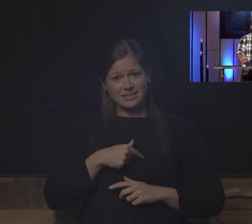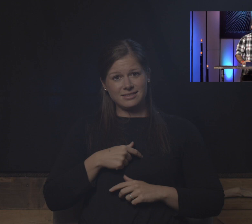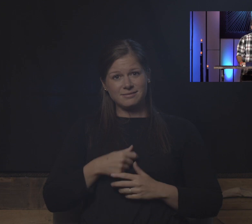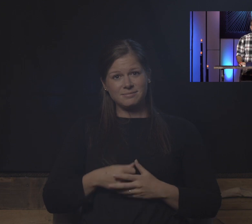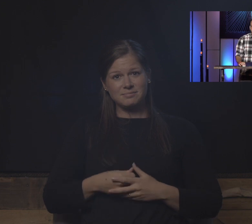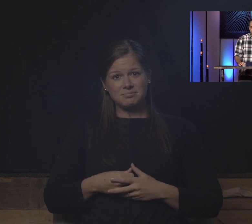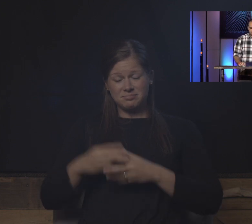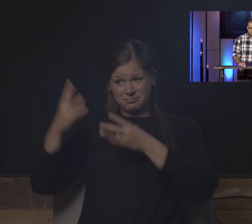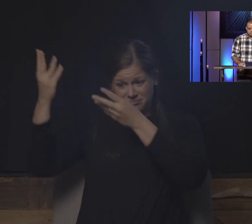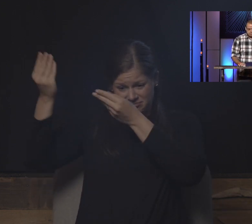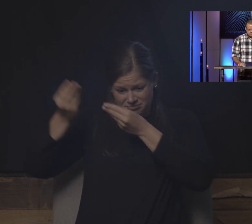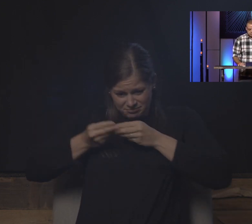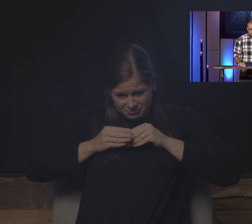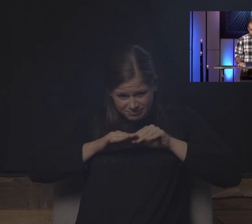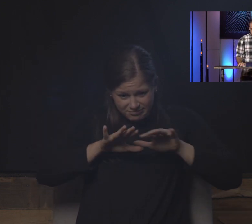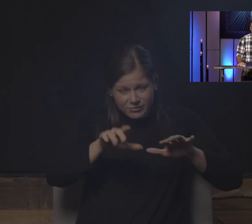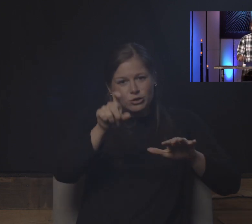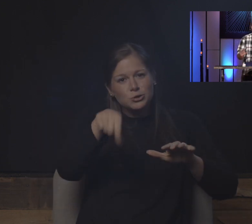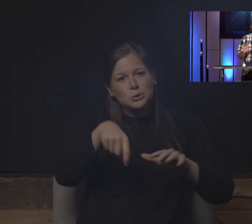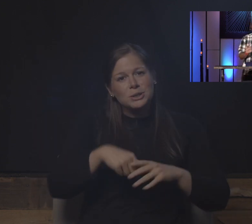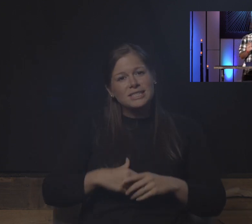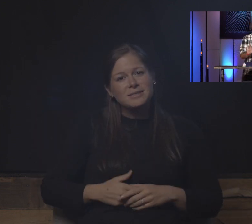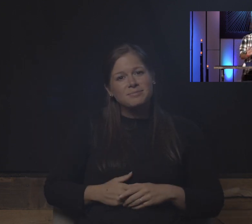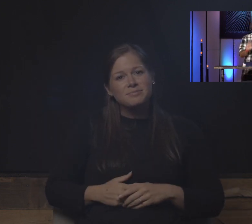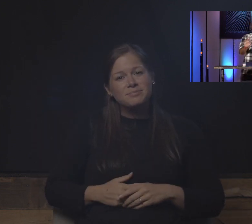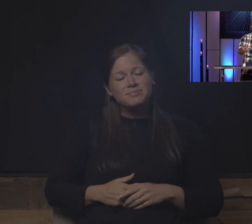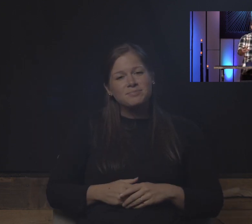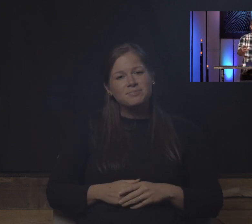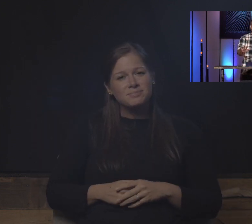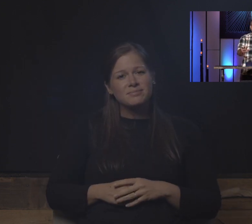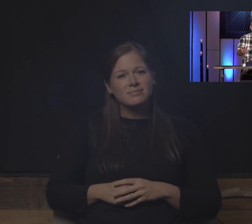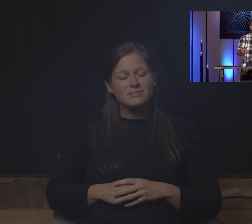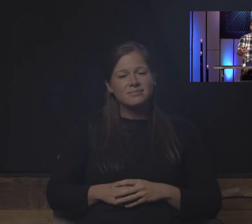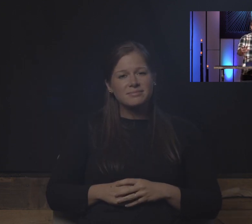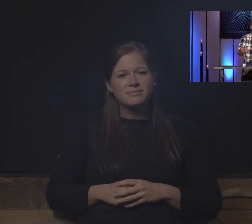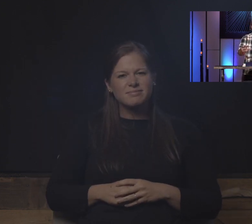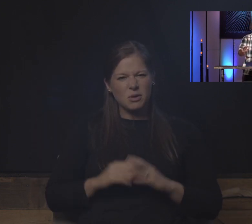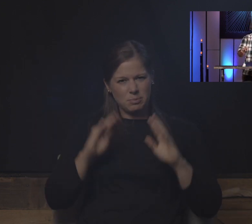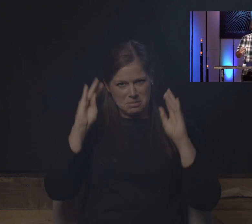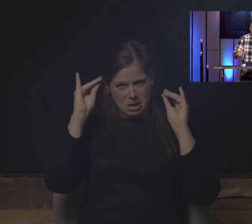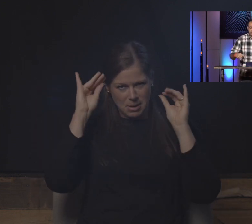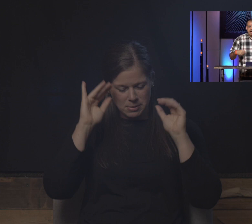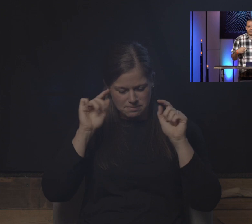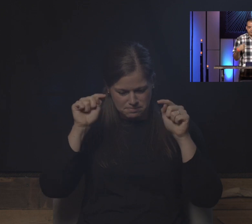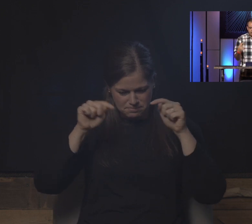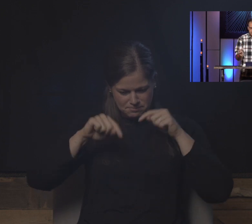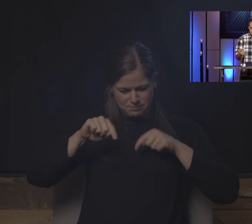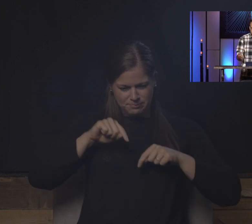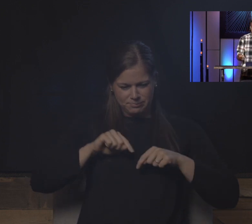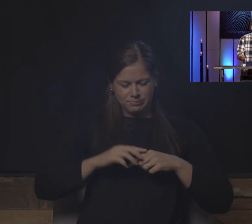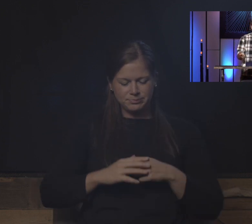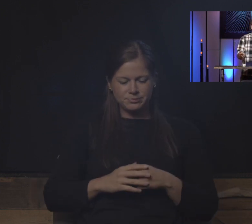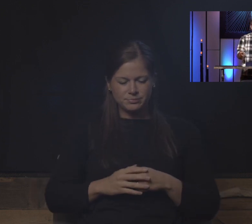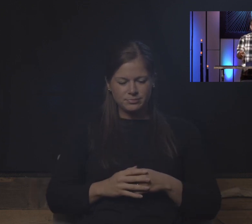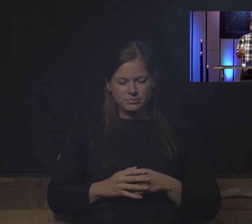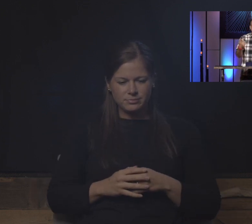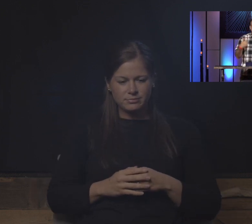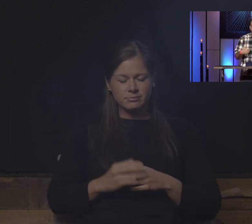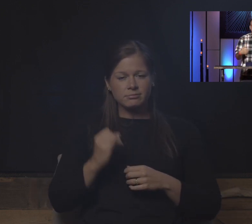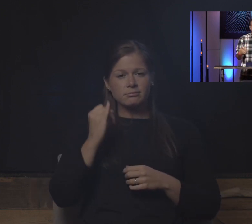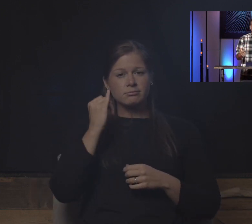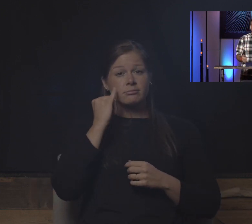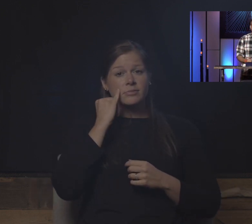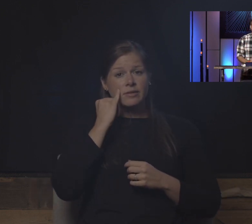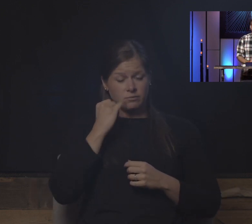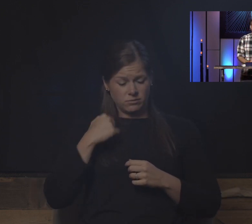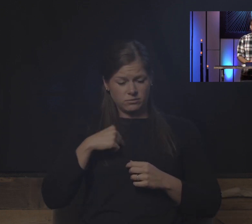Think about this. Our good works to them come from grateful hearts to Jesus for